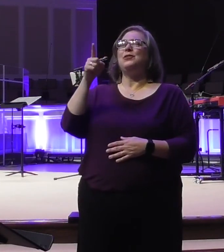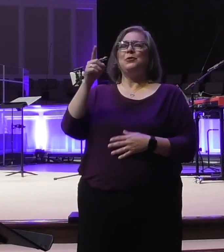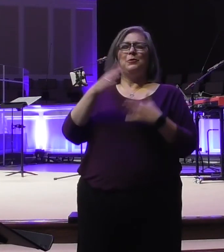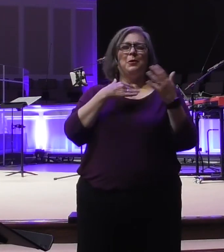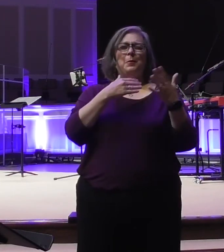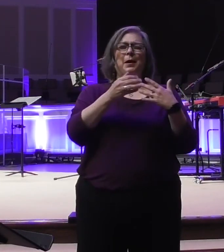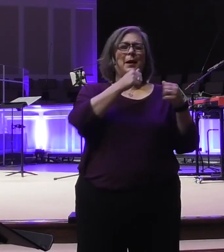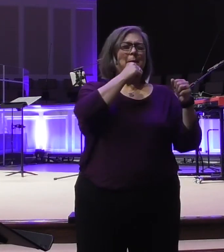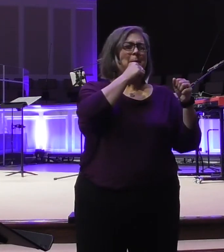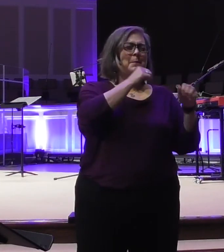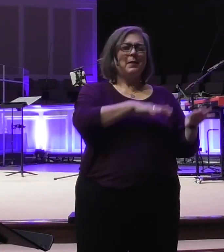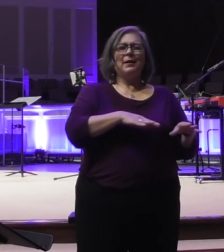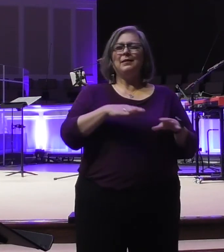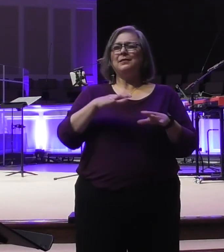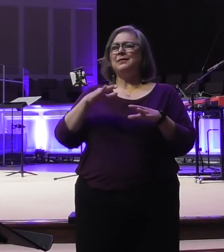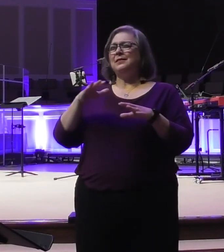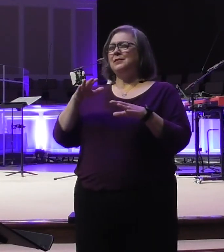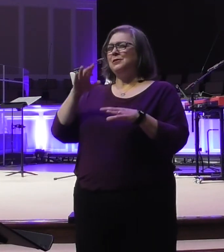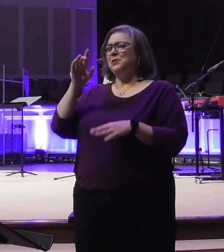need.